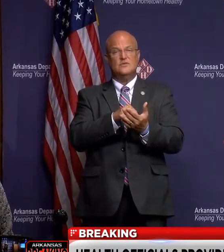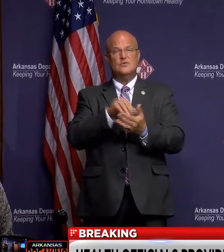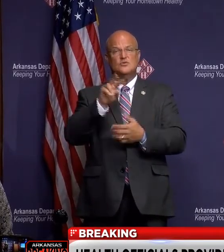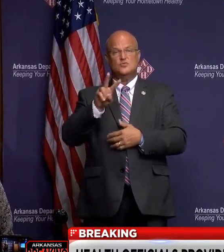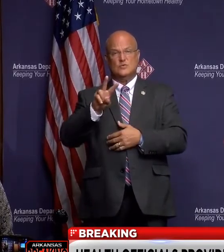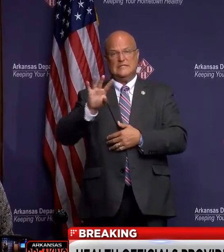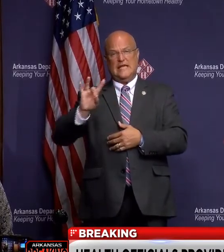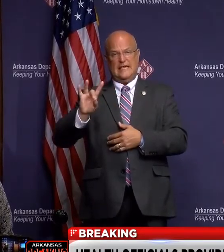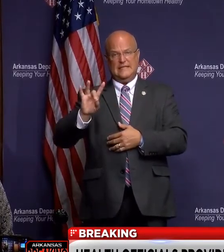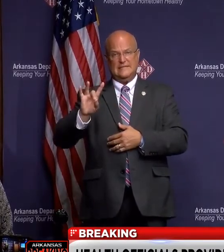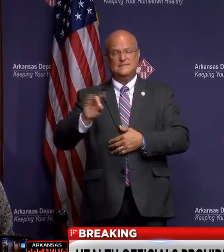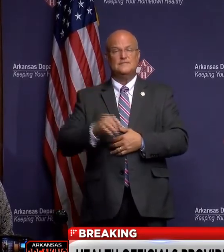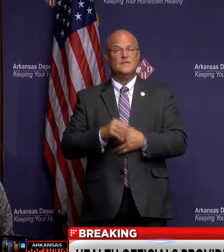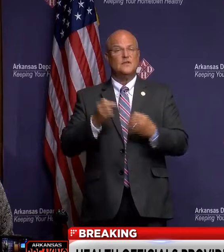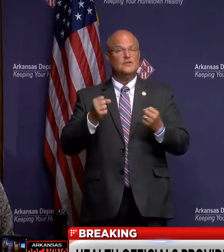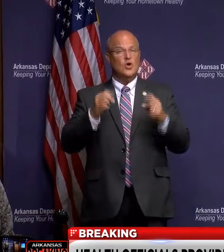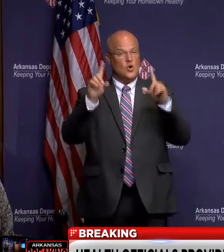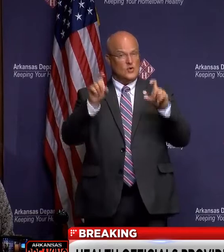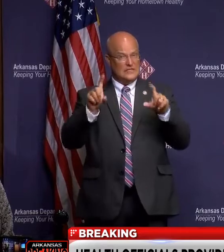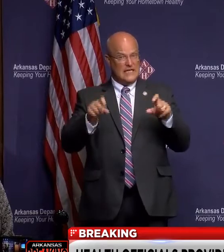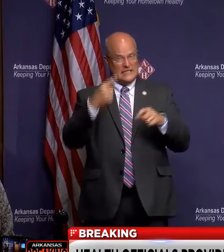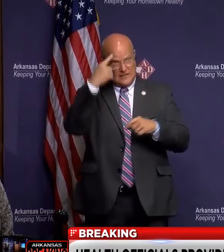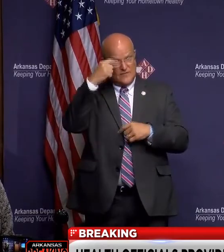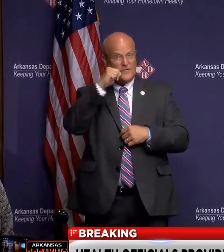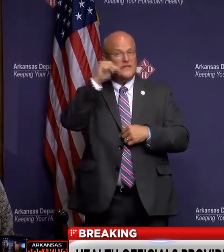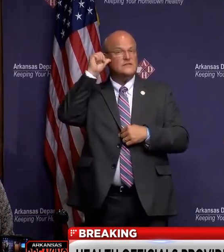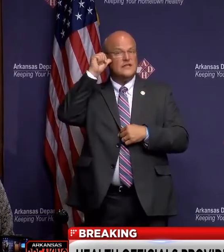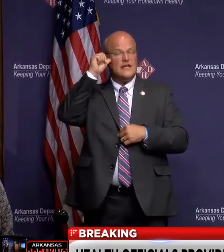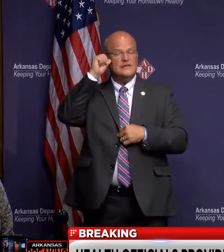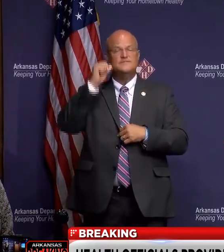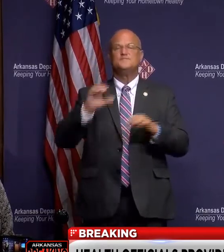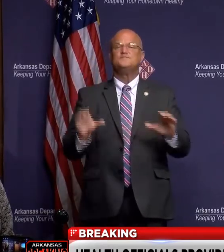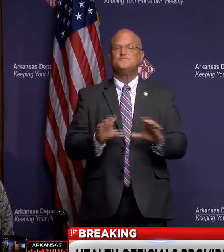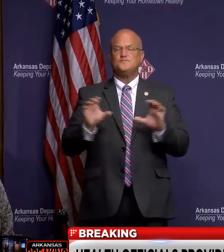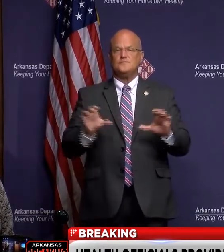47,028 cases. So testing for yesterday, we performed